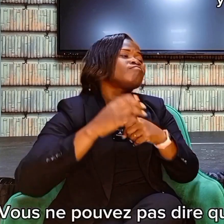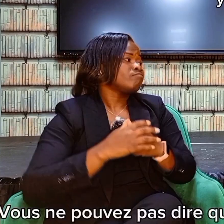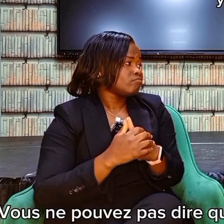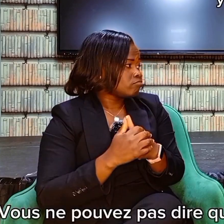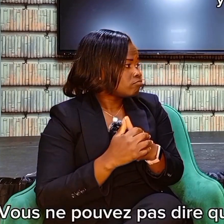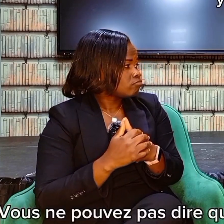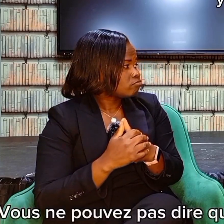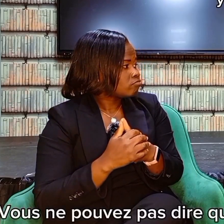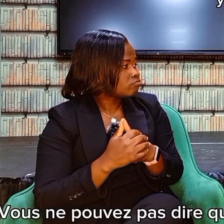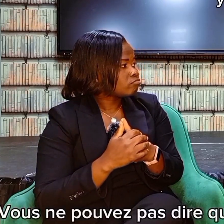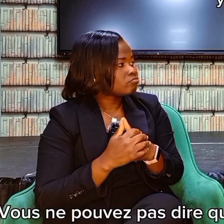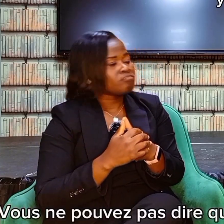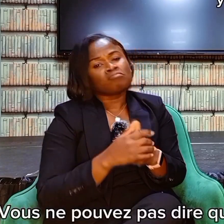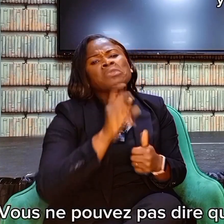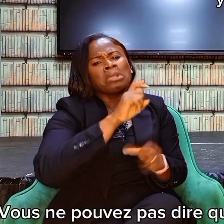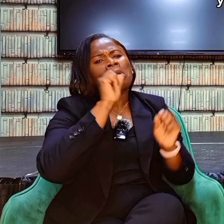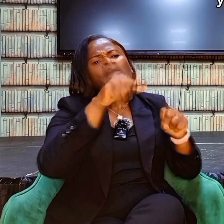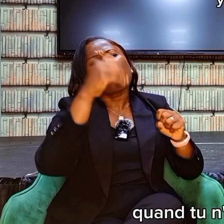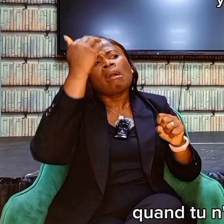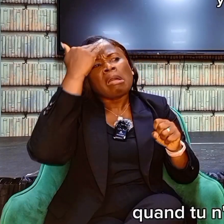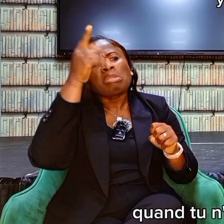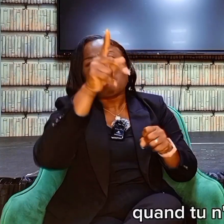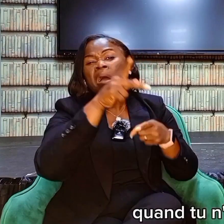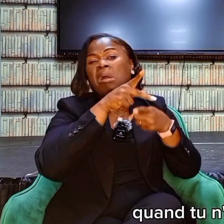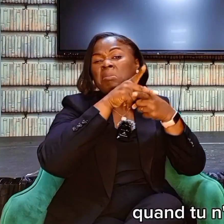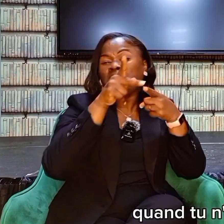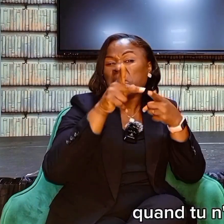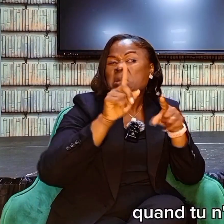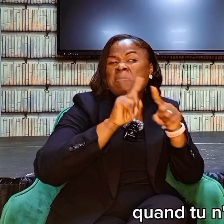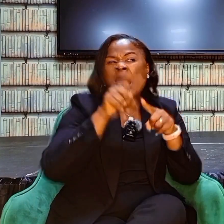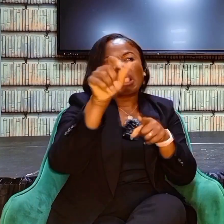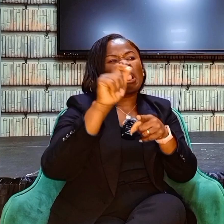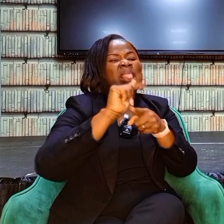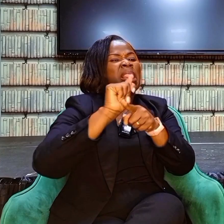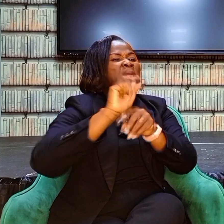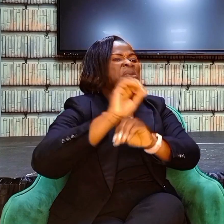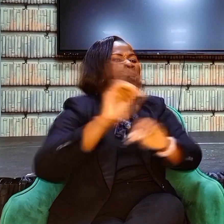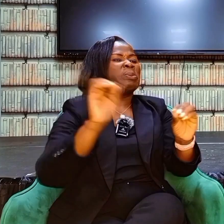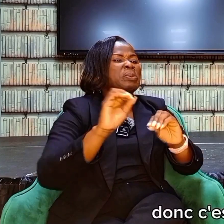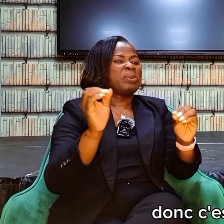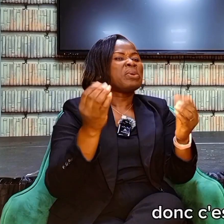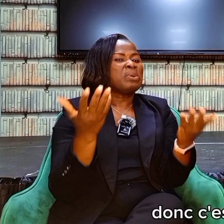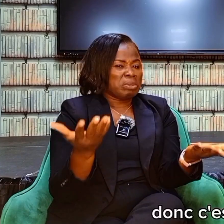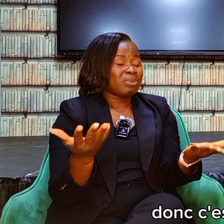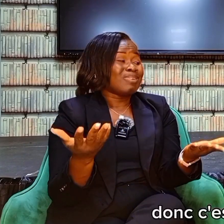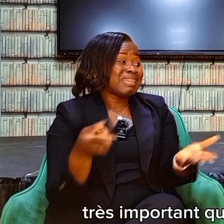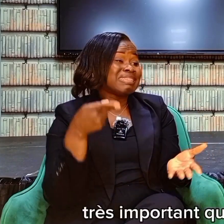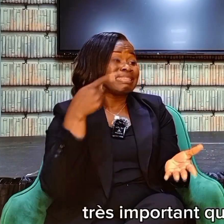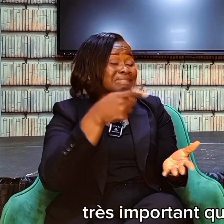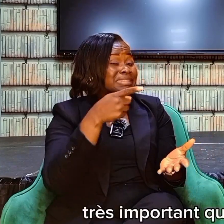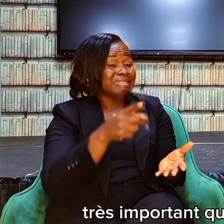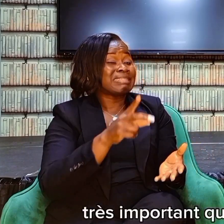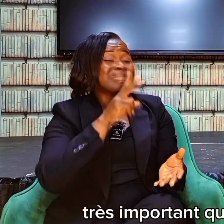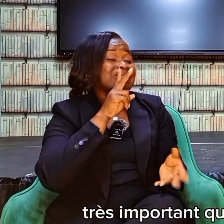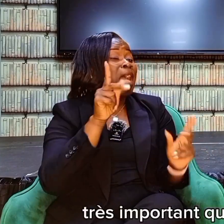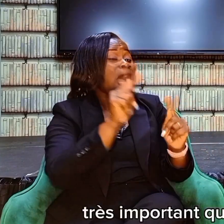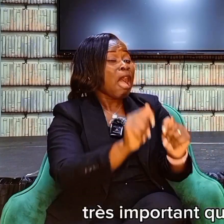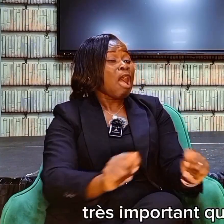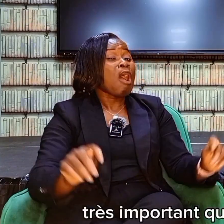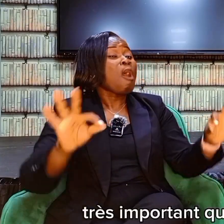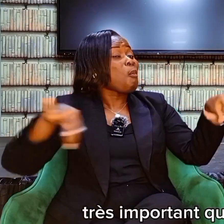You cannot say that you are a professional when you are not trained. So it is really very important